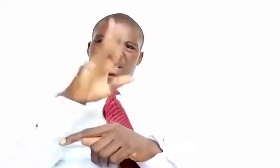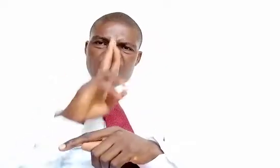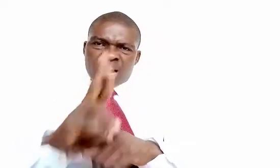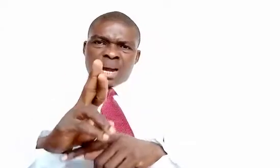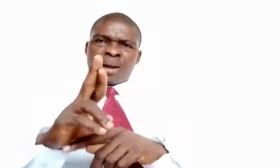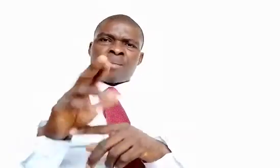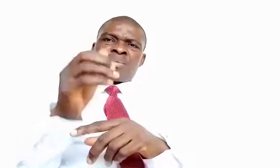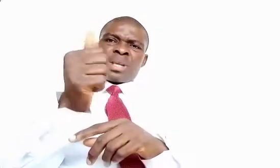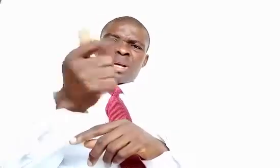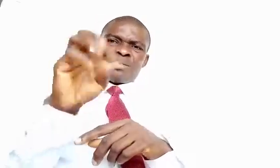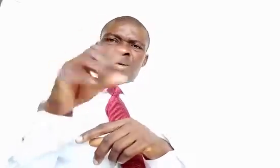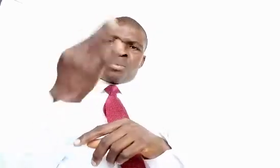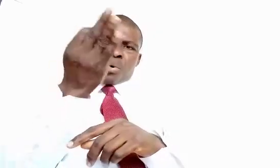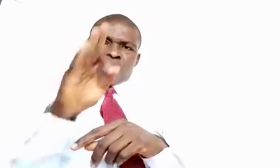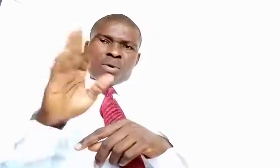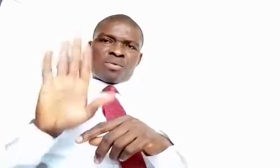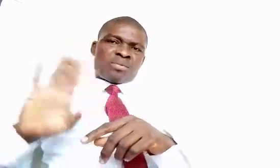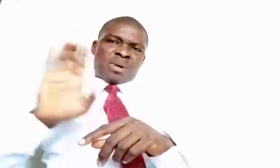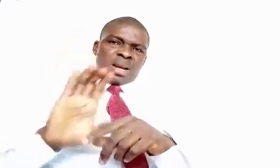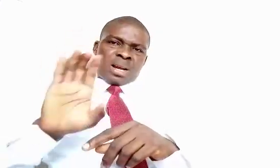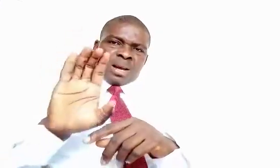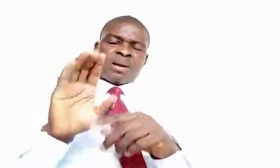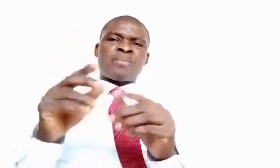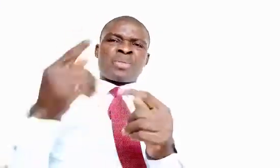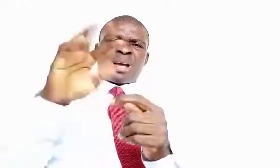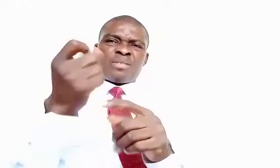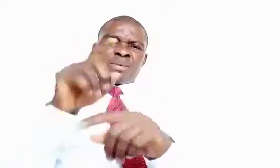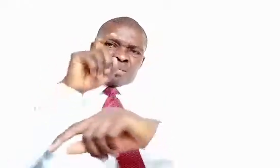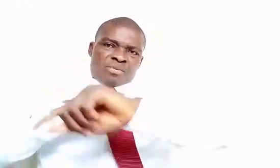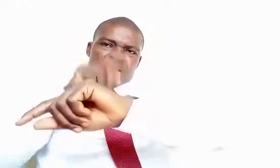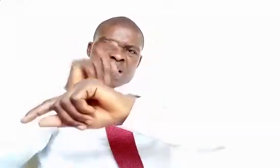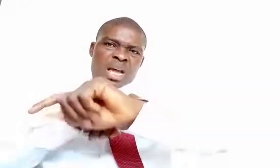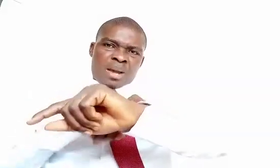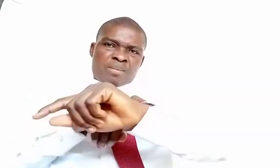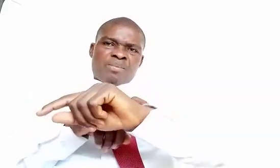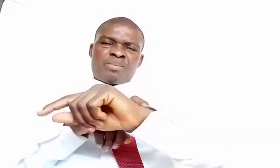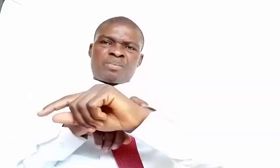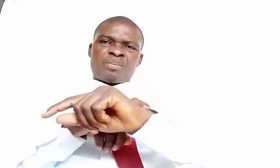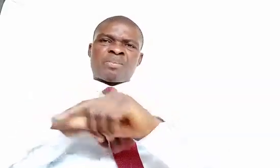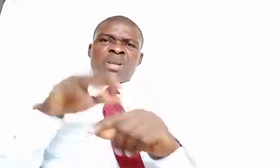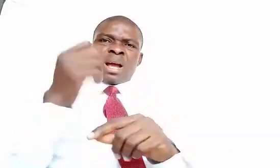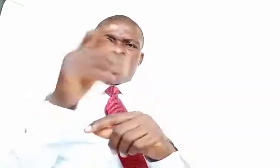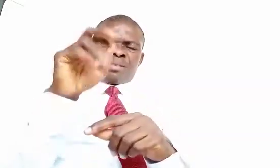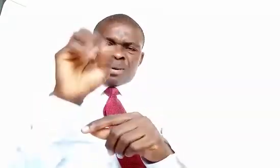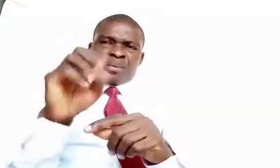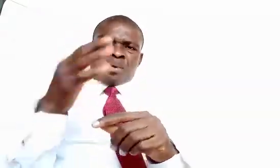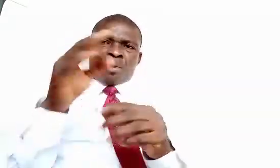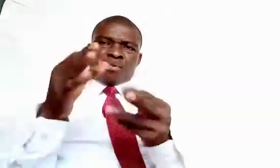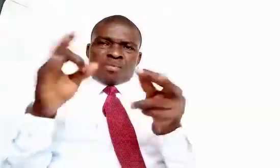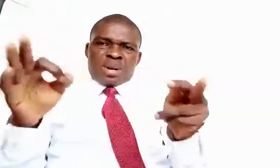adverbs of manner, adverbs of time or frequency, adverbs of place, and adverbs of